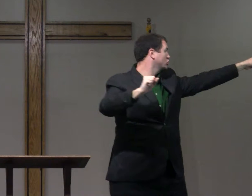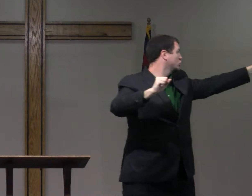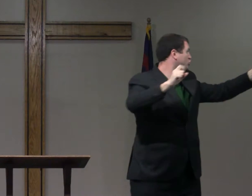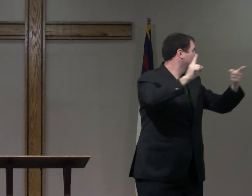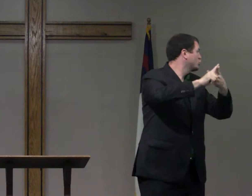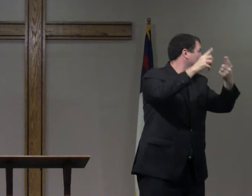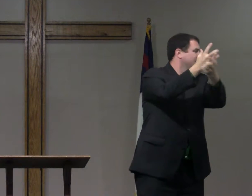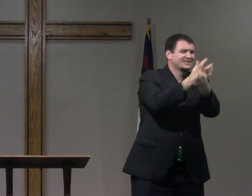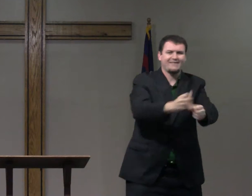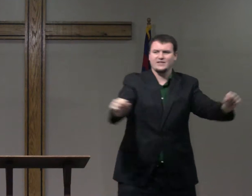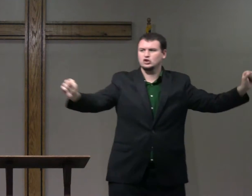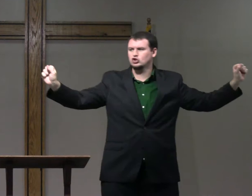Unto salvation.